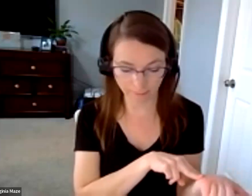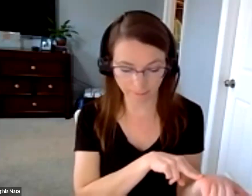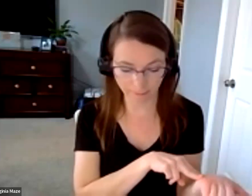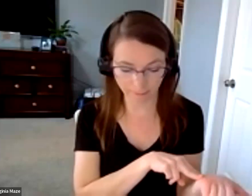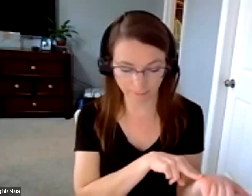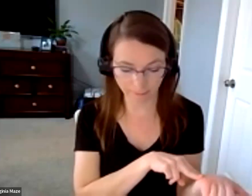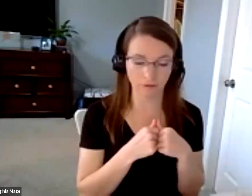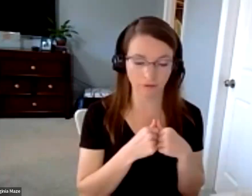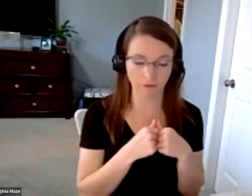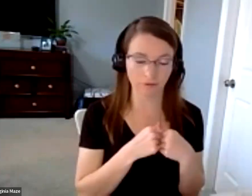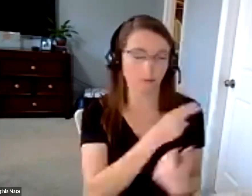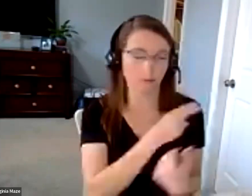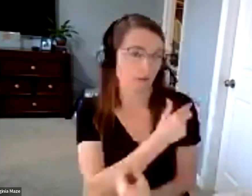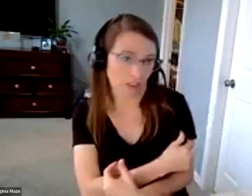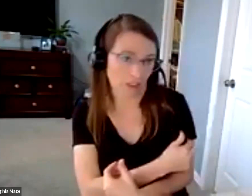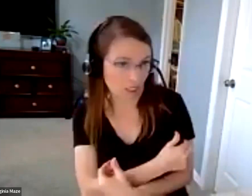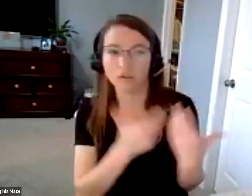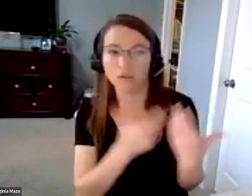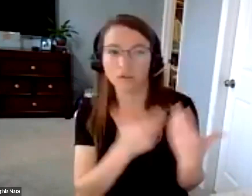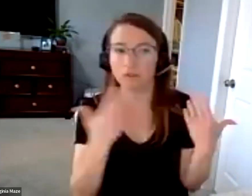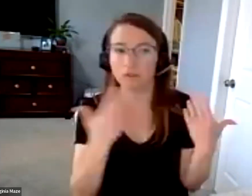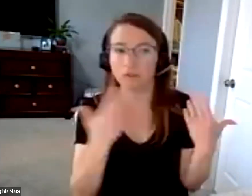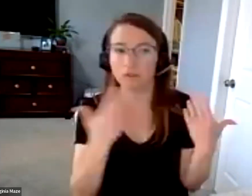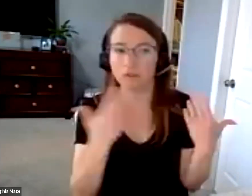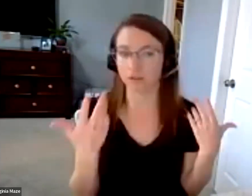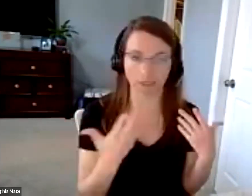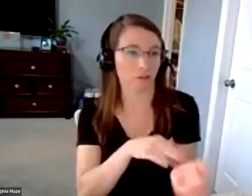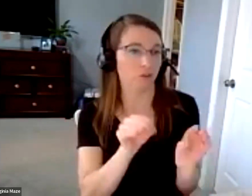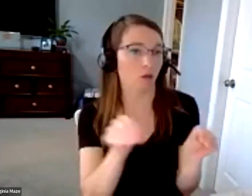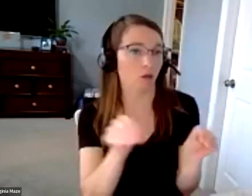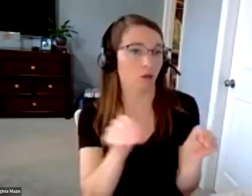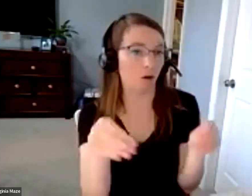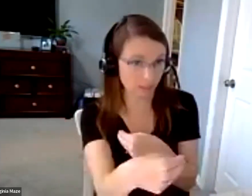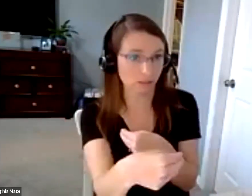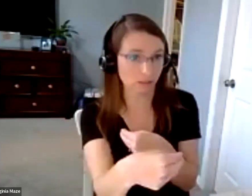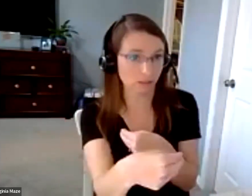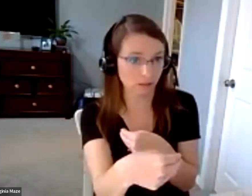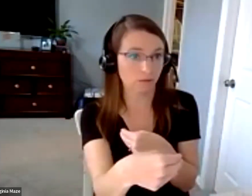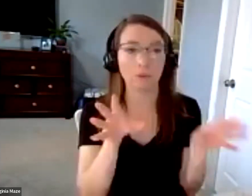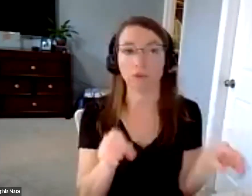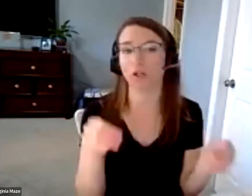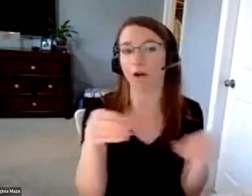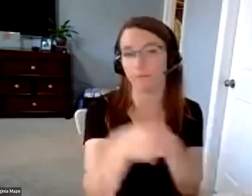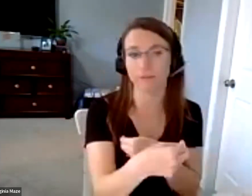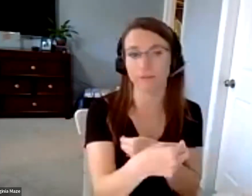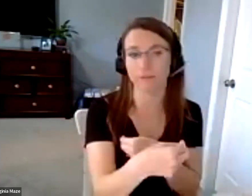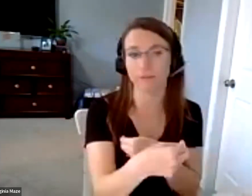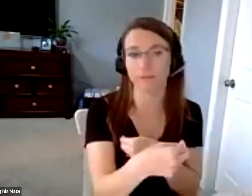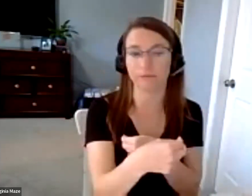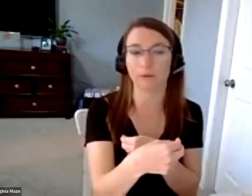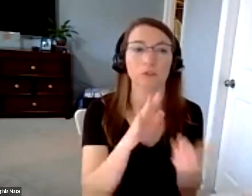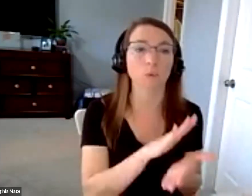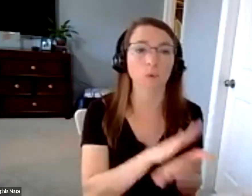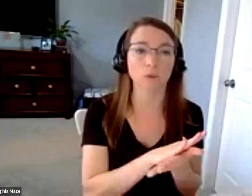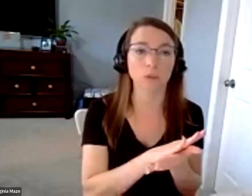Right. You could also, if you're not going to the hospital, you can sign doctor's office. Remember we learned office from